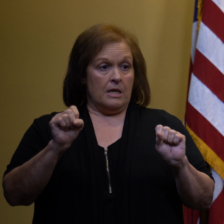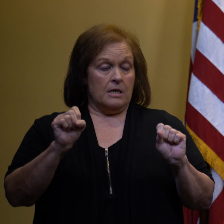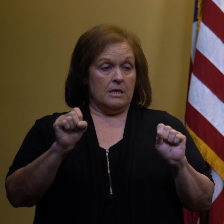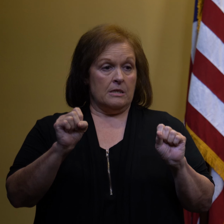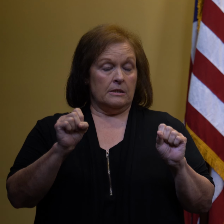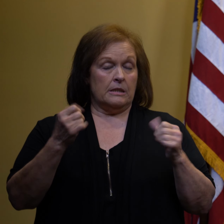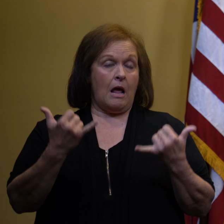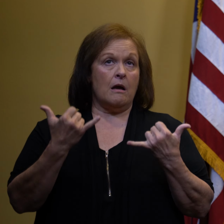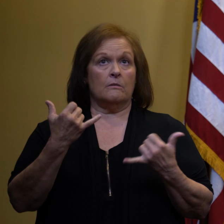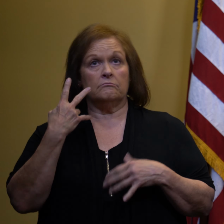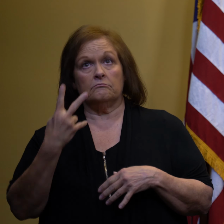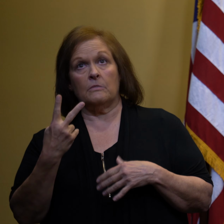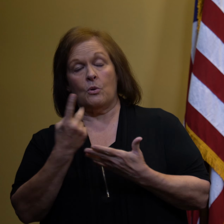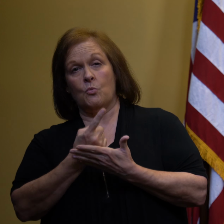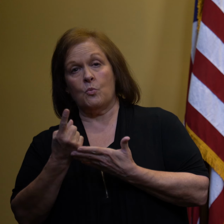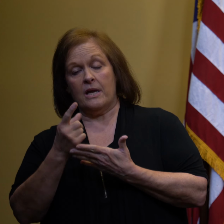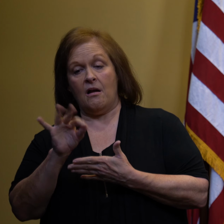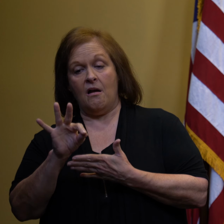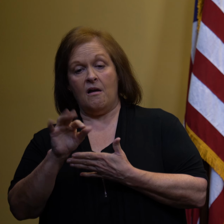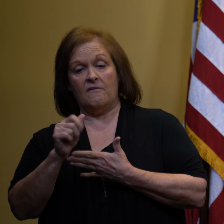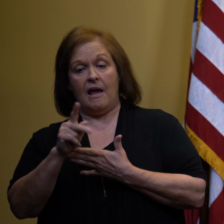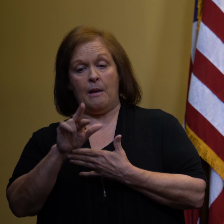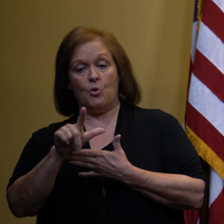even looking at the week of April